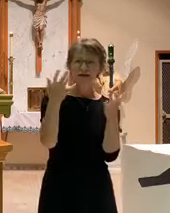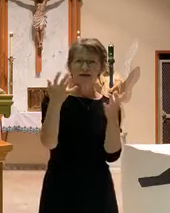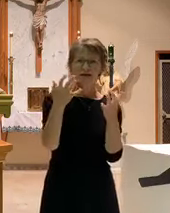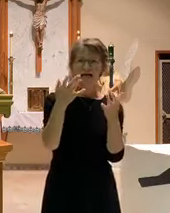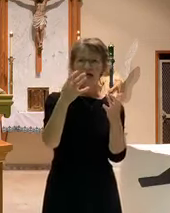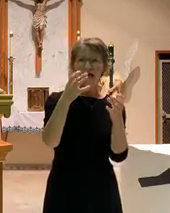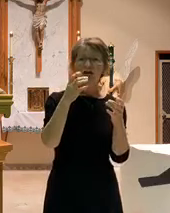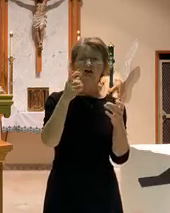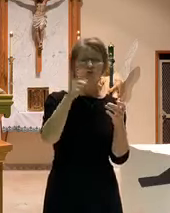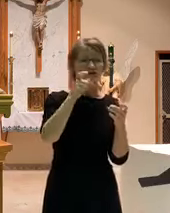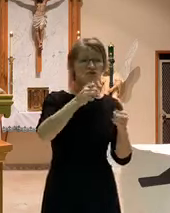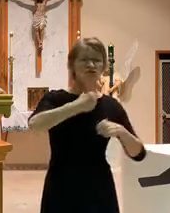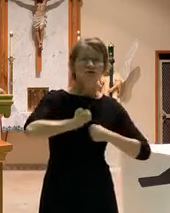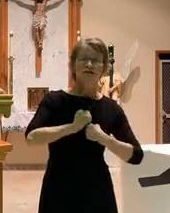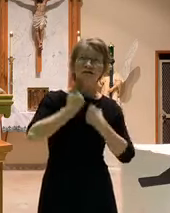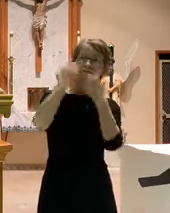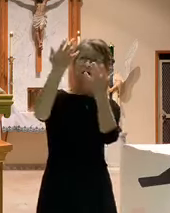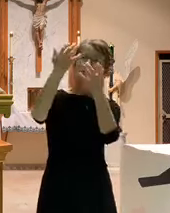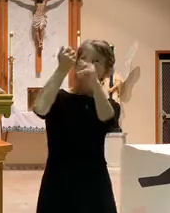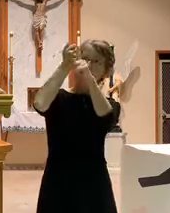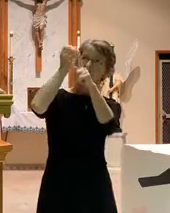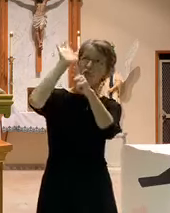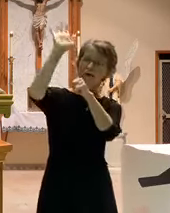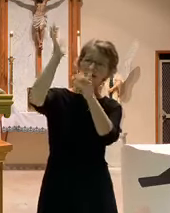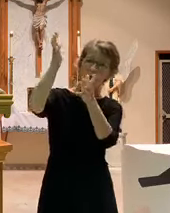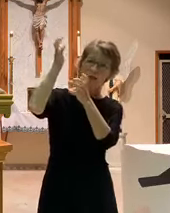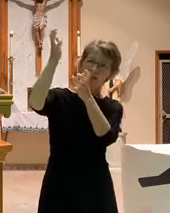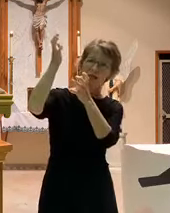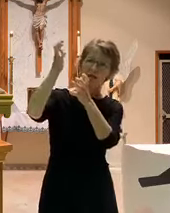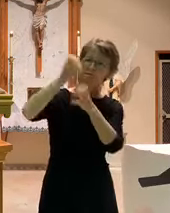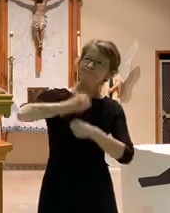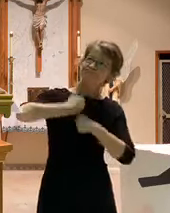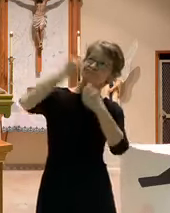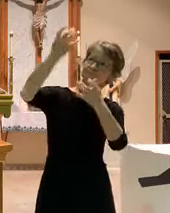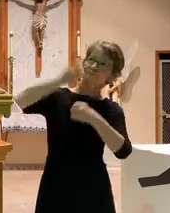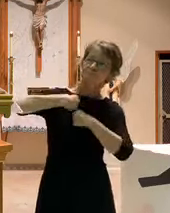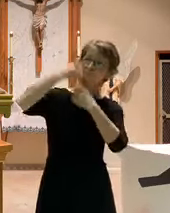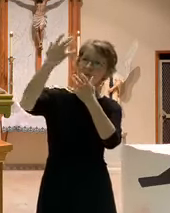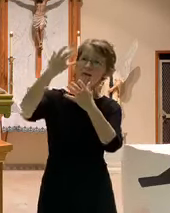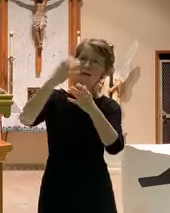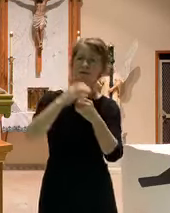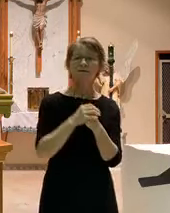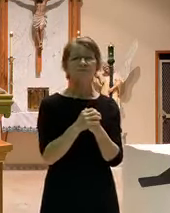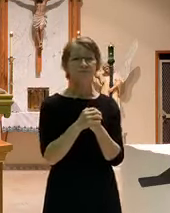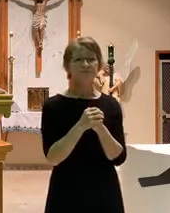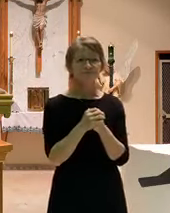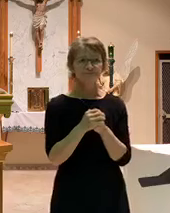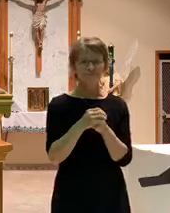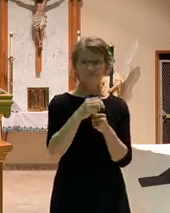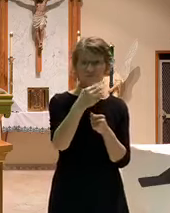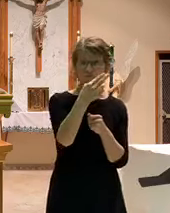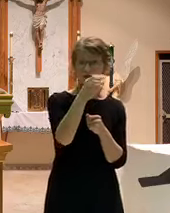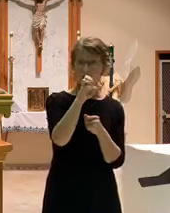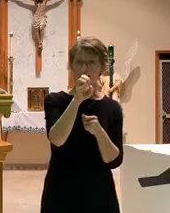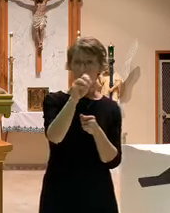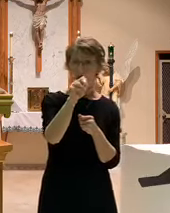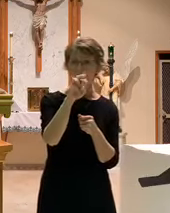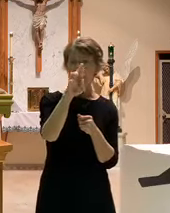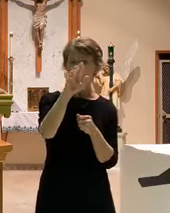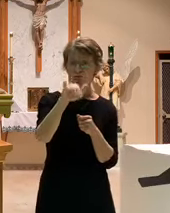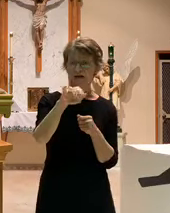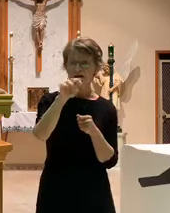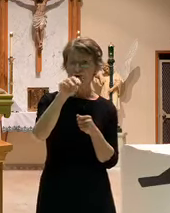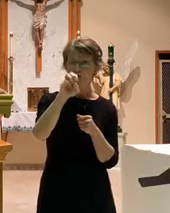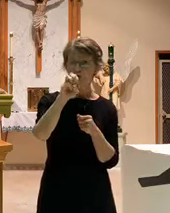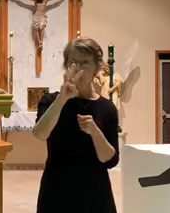and abandon ourselves to his will. The great spiritual writer Henry Nouwen wrote a little